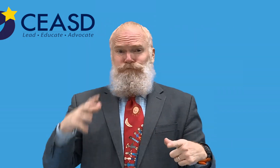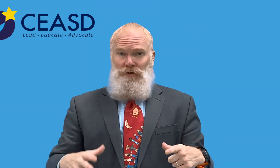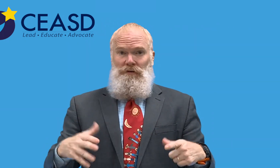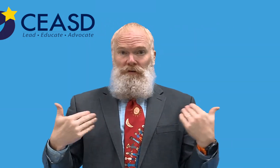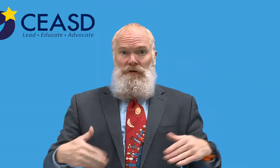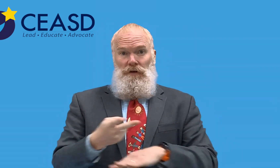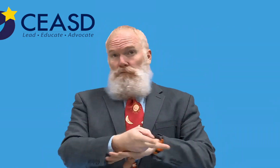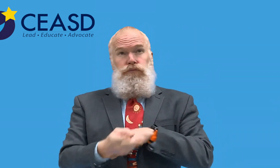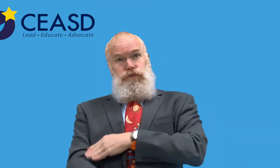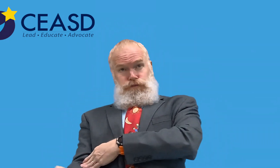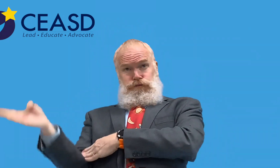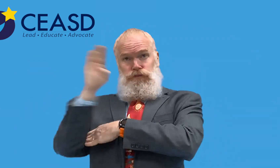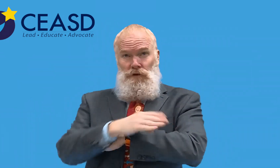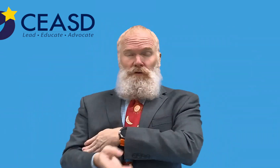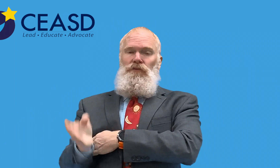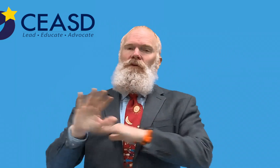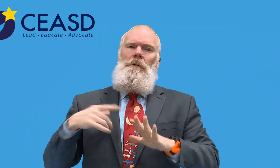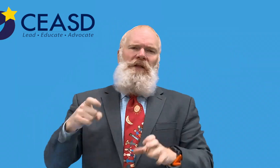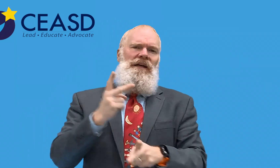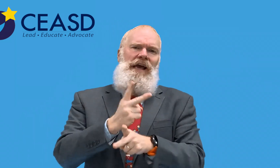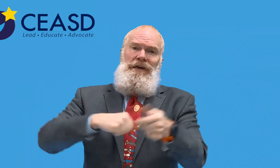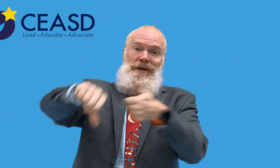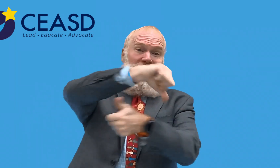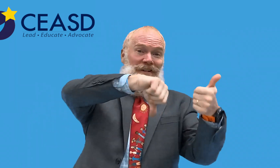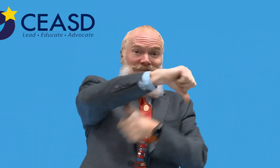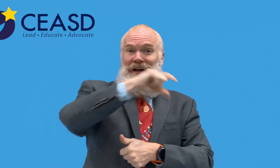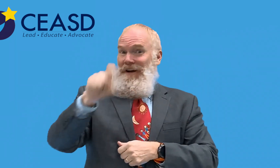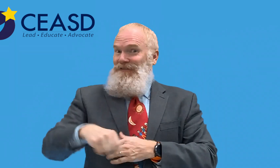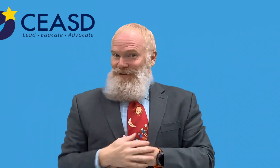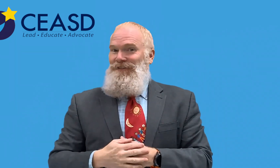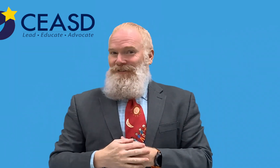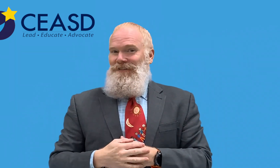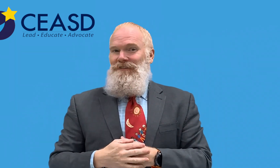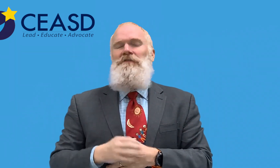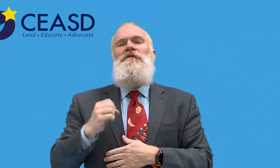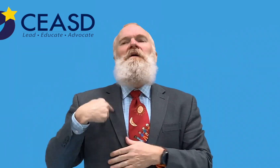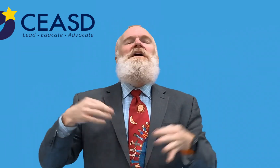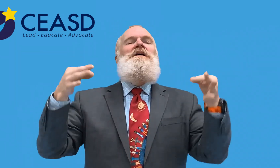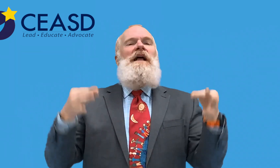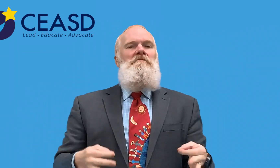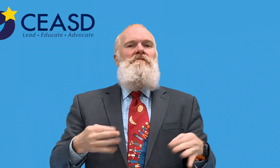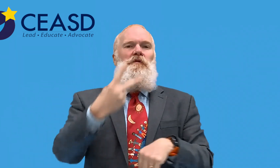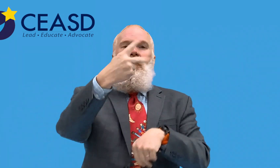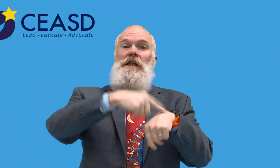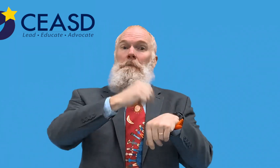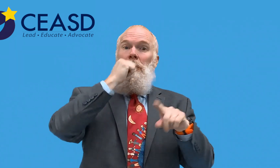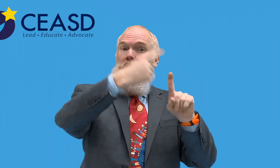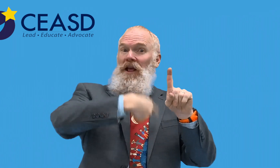every school administrator has enough on their plate and are stretched thin. Being considerate in the format of this conference is just one way that we are able to